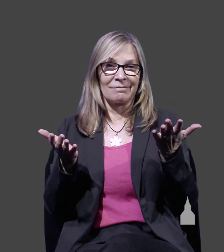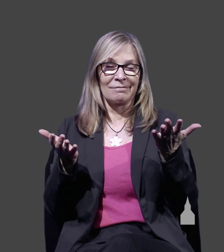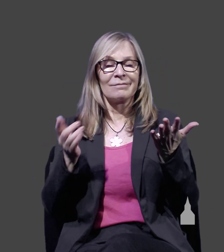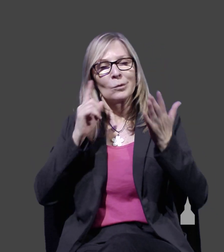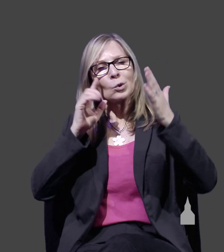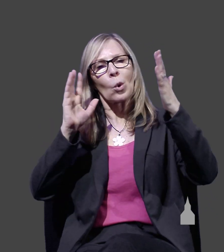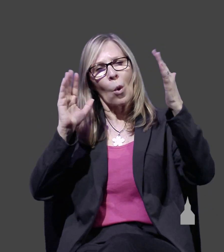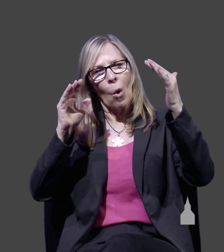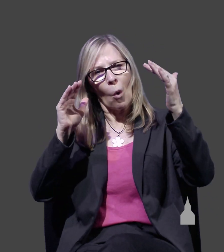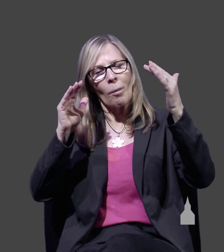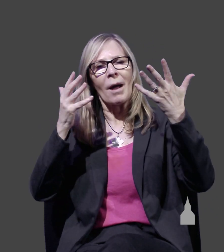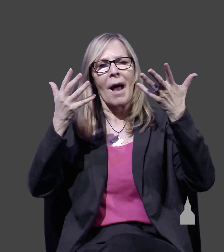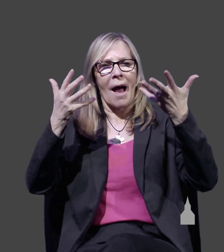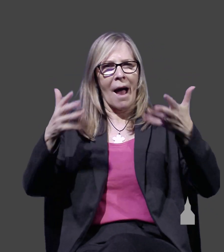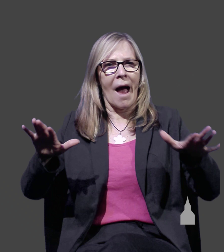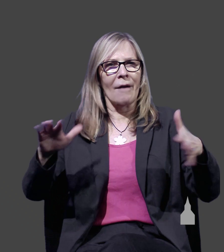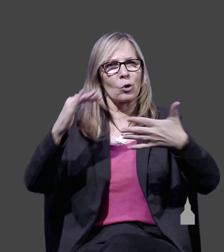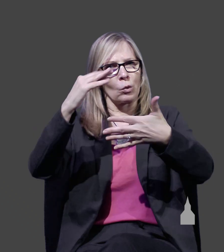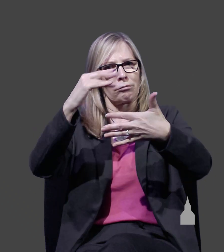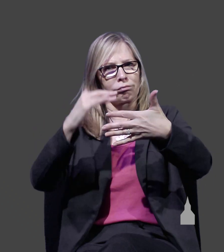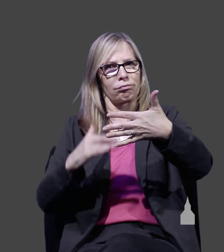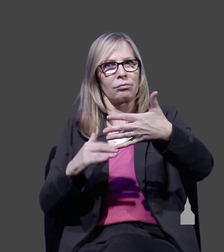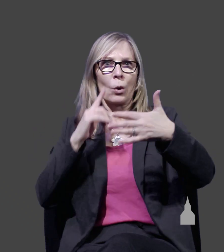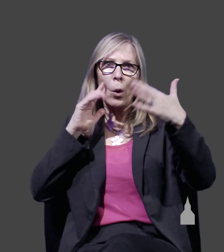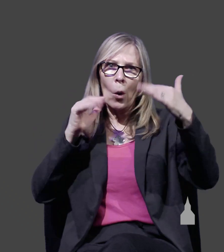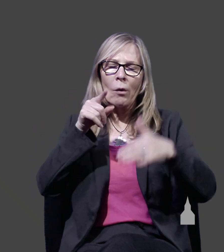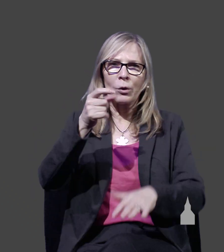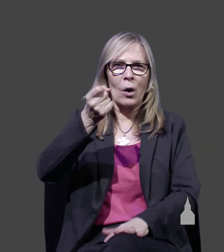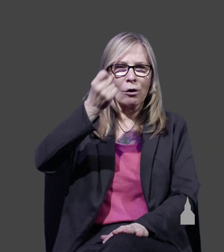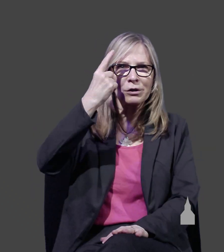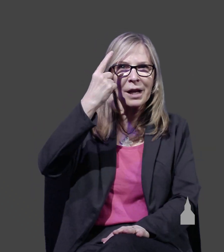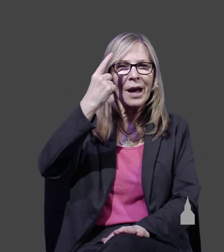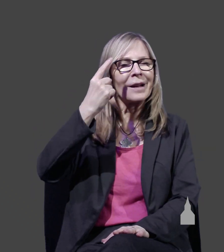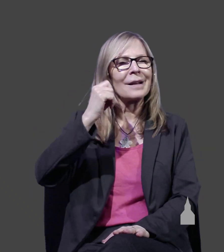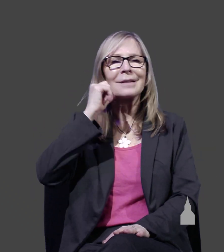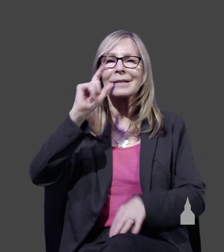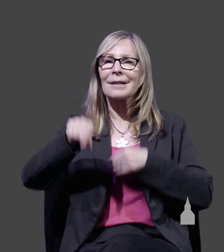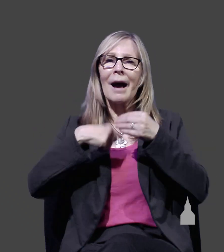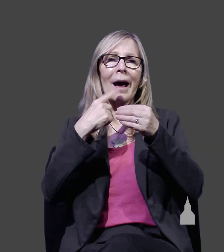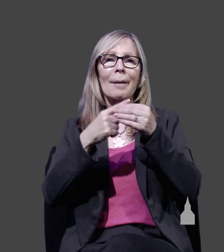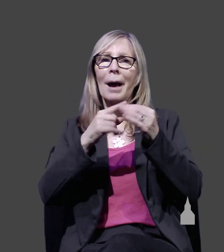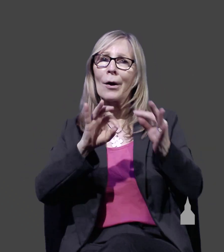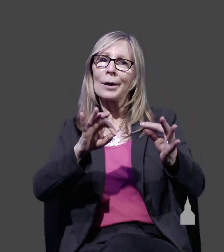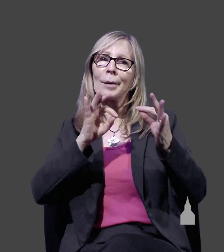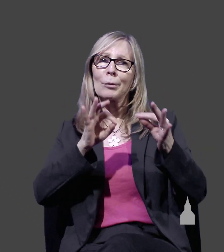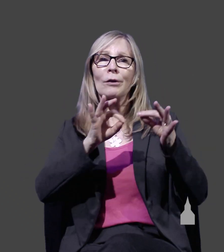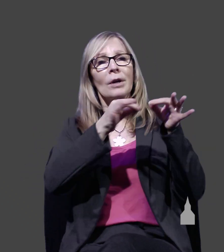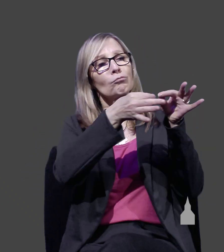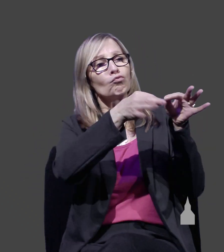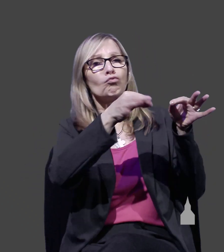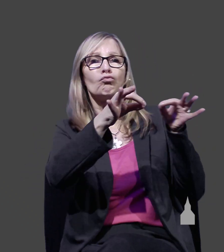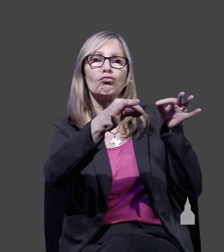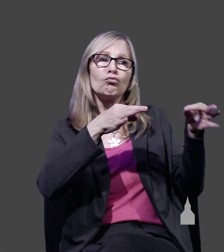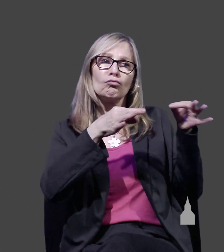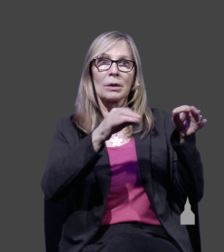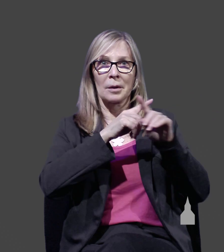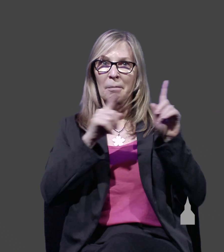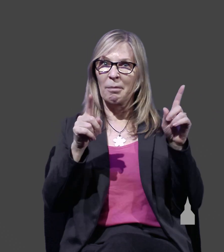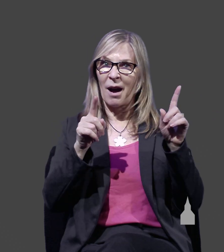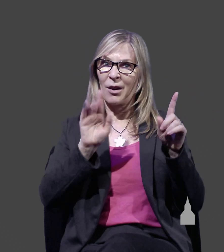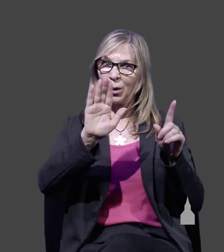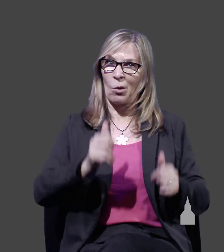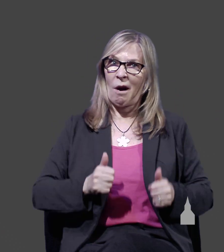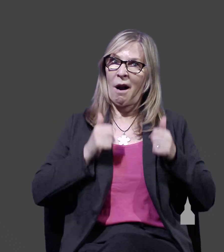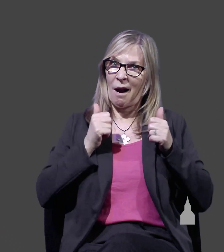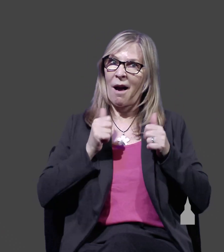today is that the issue is not whether you're communicating or sharing or witnessing. I assure you, you are doing that. The